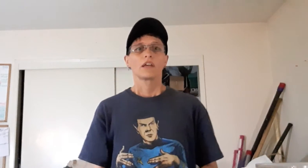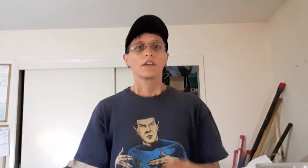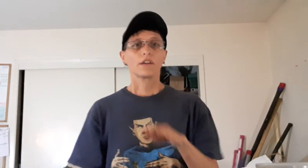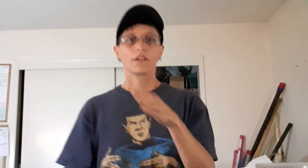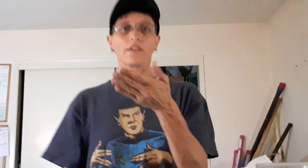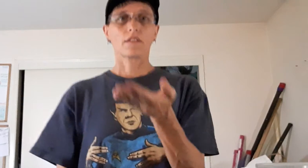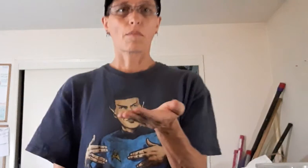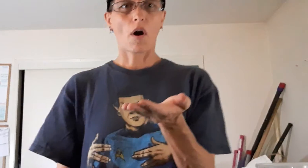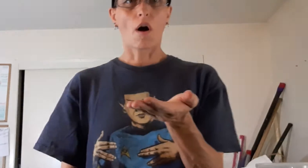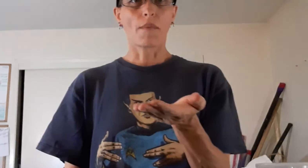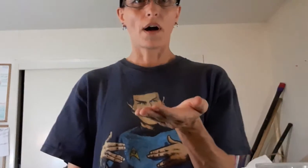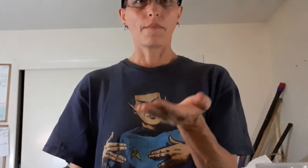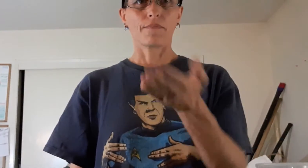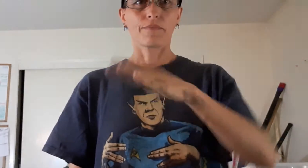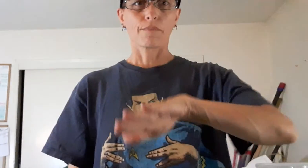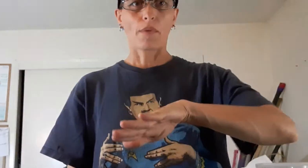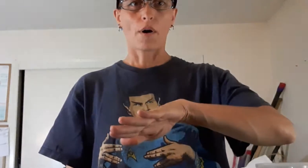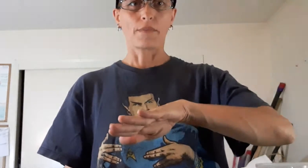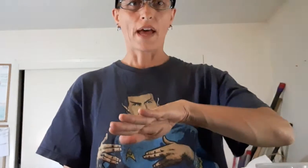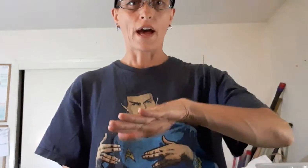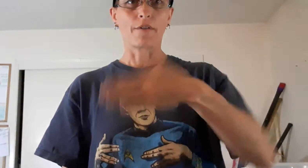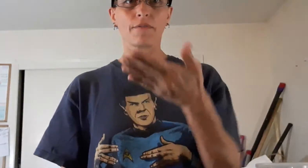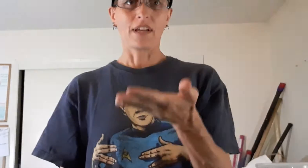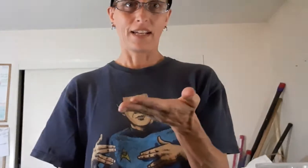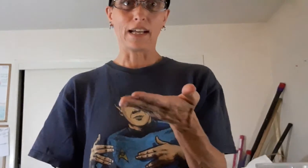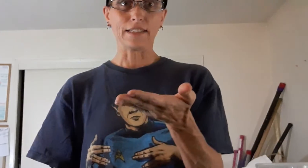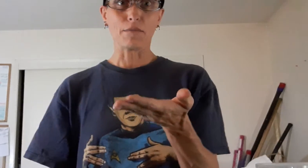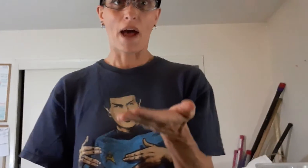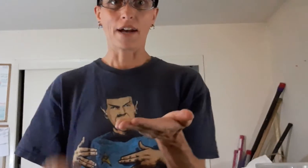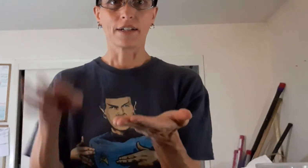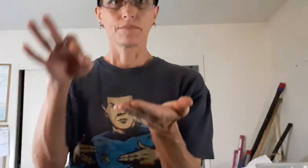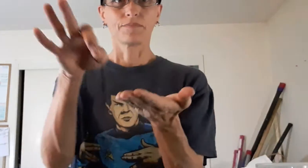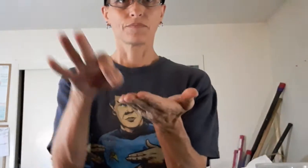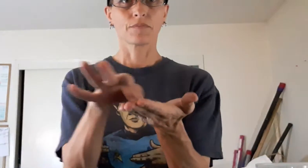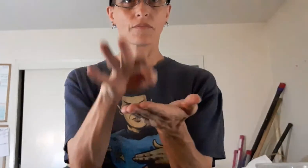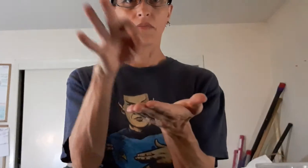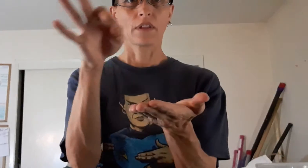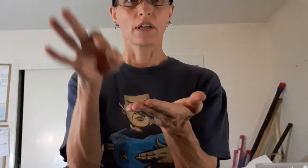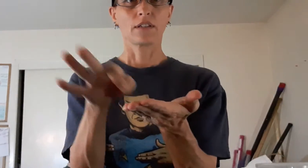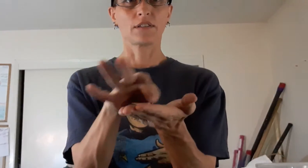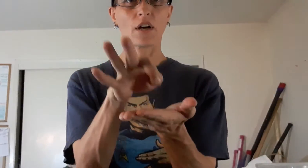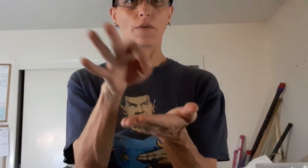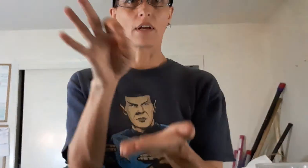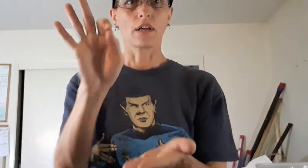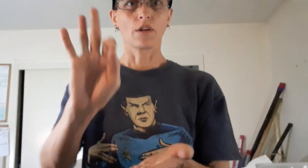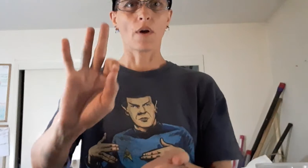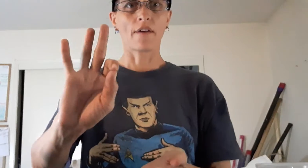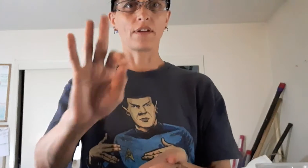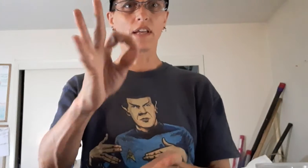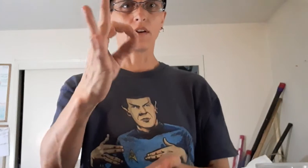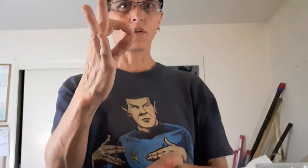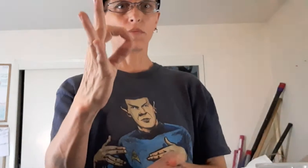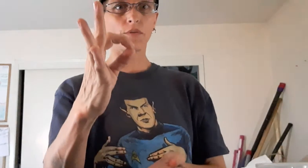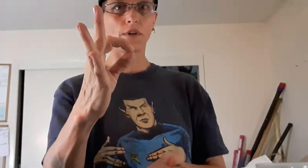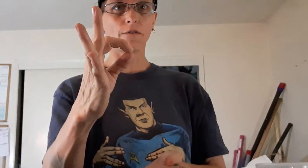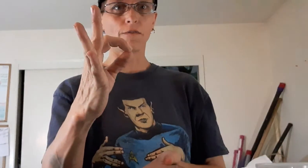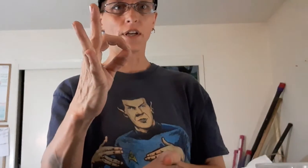You can do this palm up, palm down, it doesn't matter. Sewing. You have a needle between your